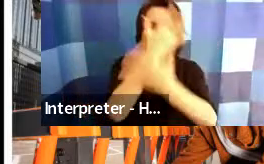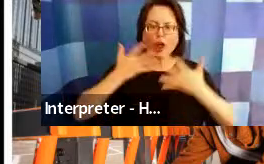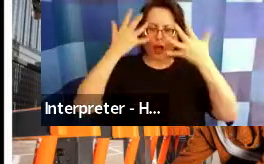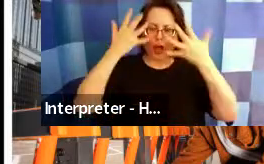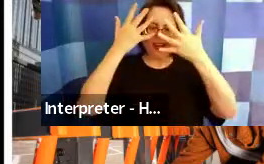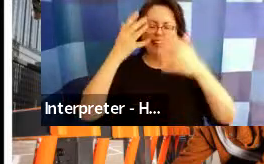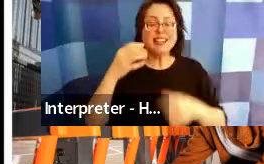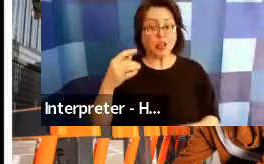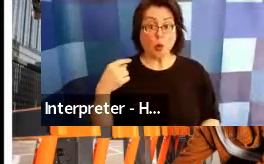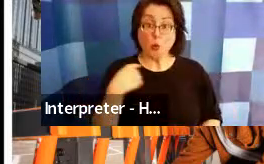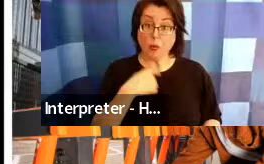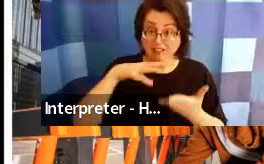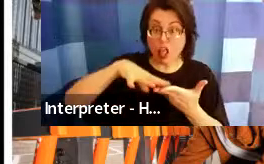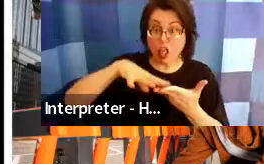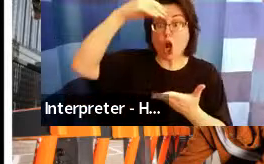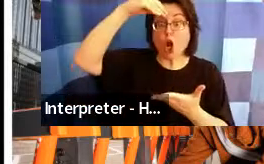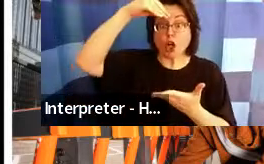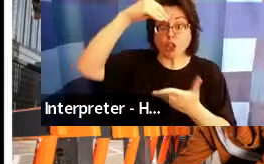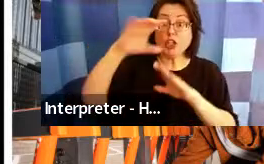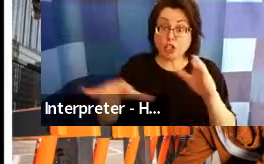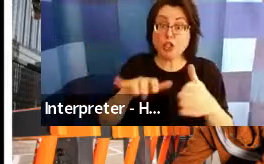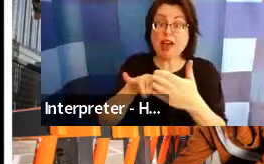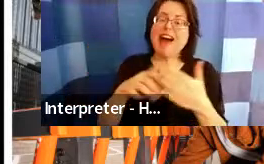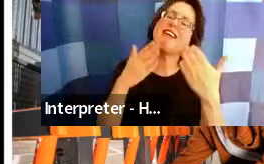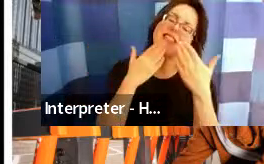learning process. So thank you for the recognition.